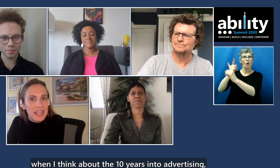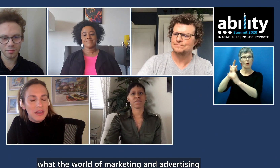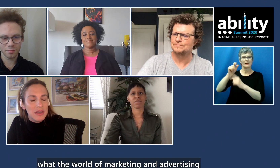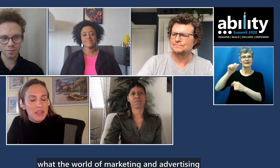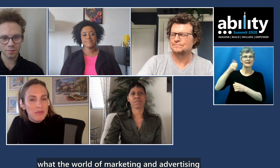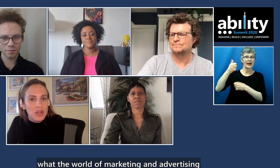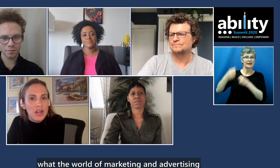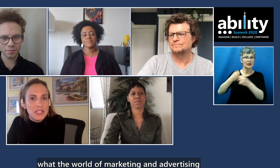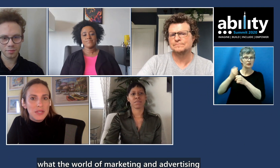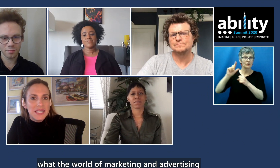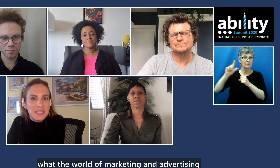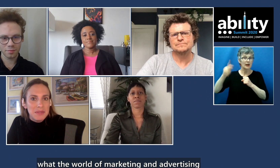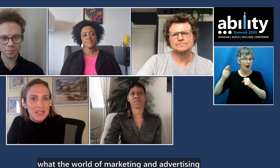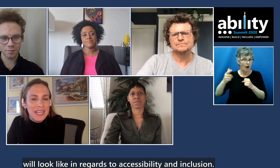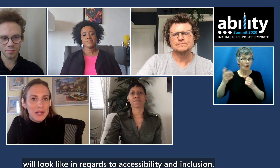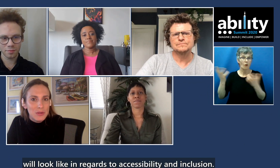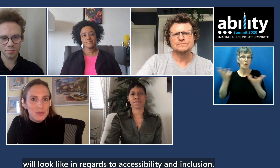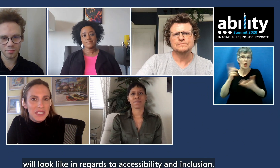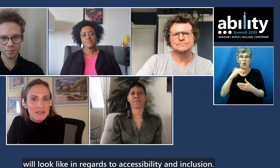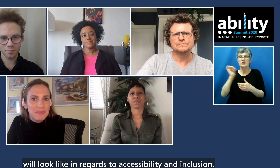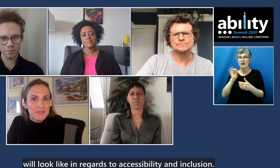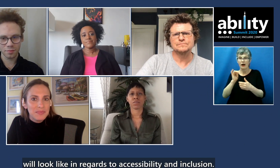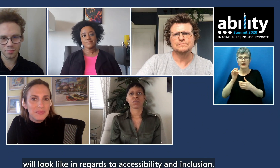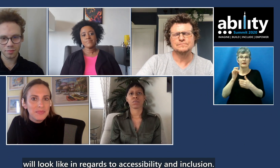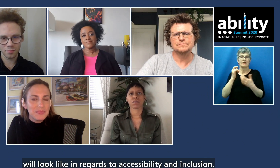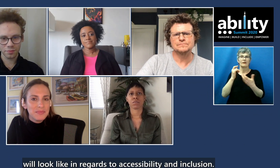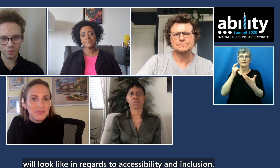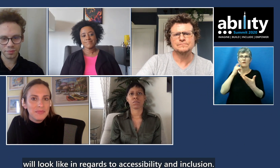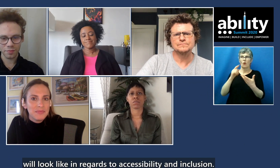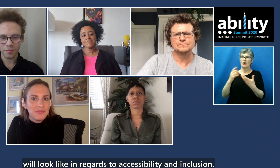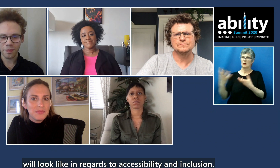advertising will look like in regards to accessibility and inclusion.